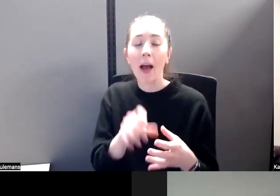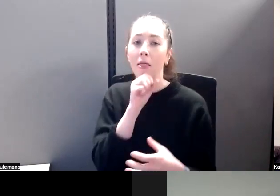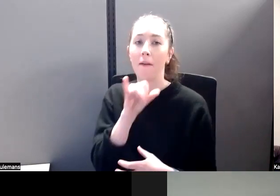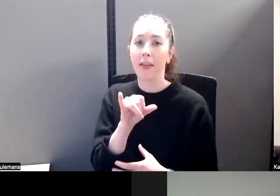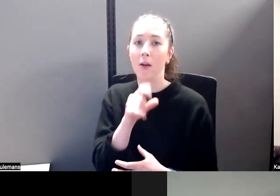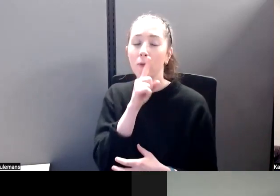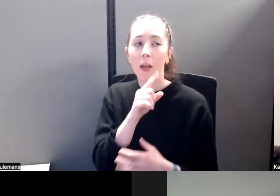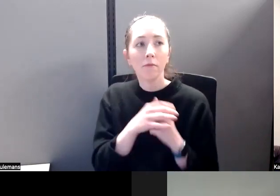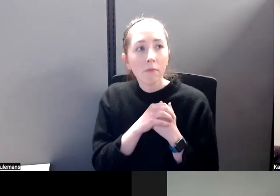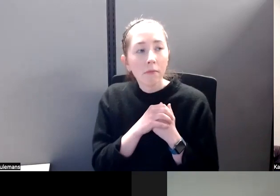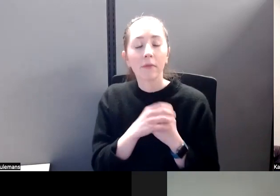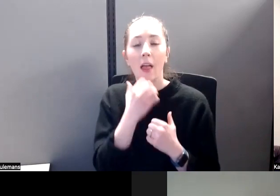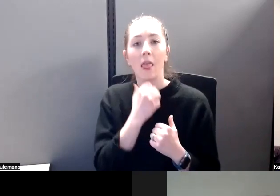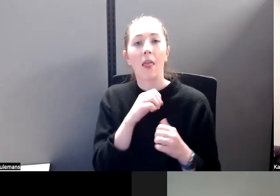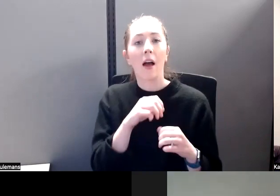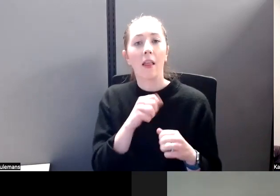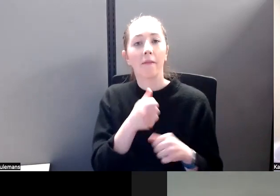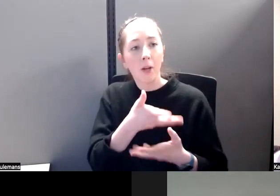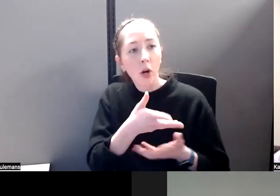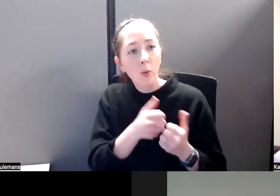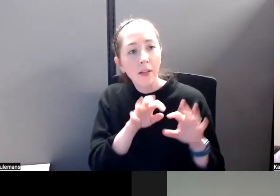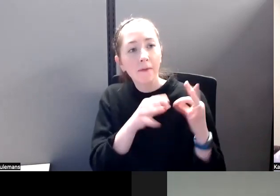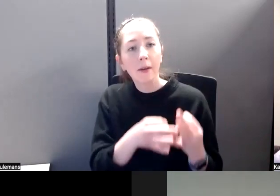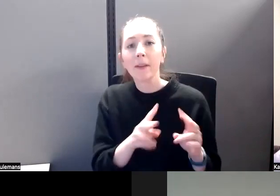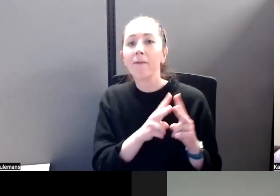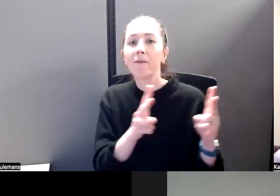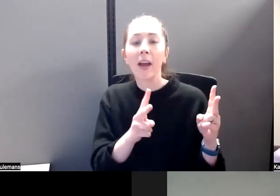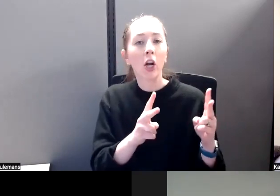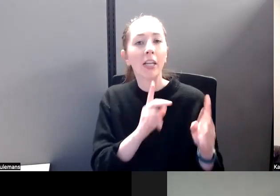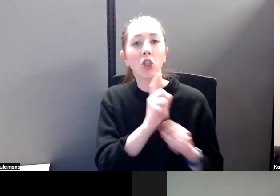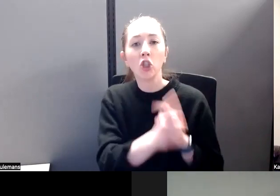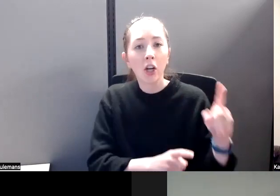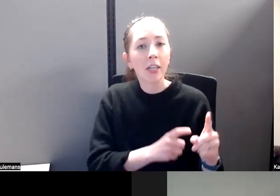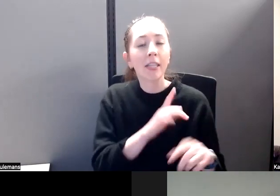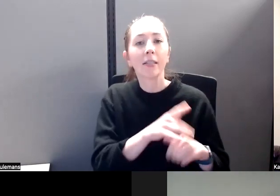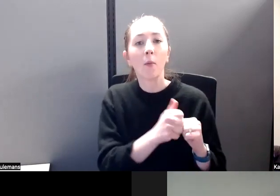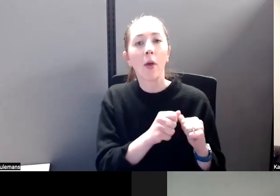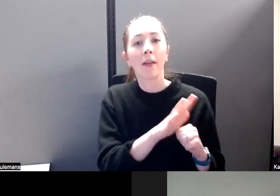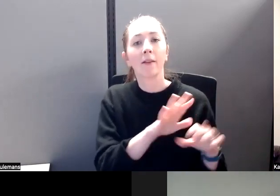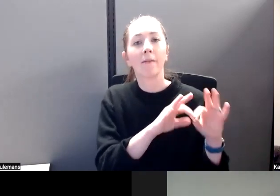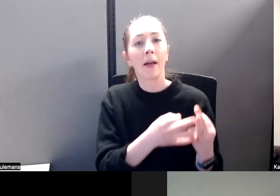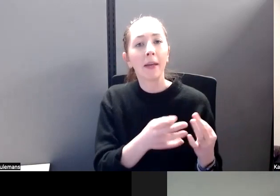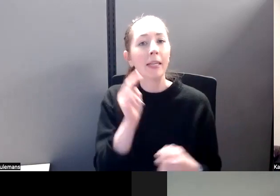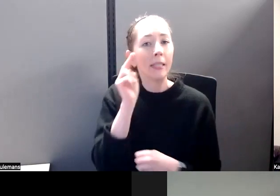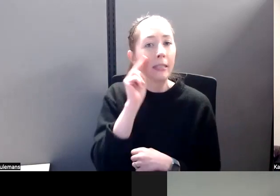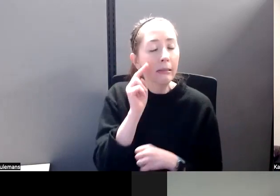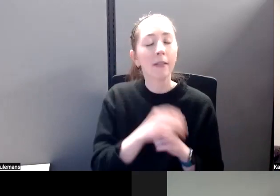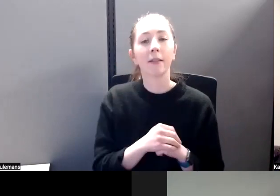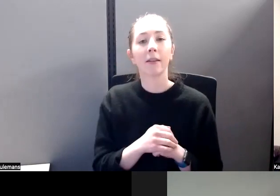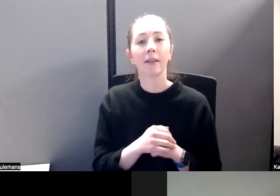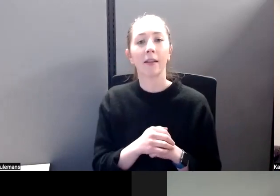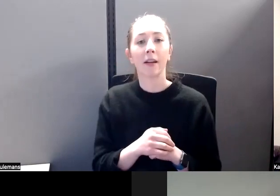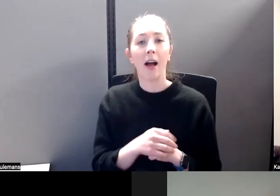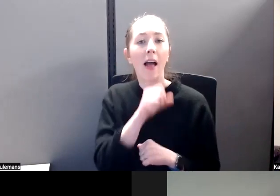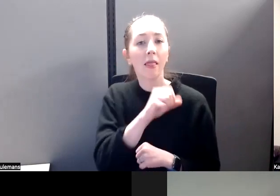things I loved the most. And watching him with his family is very generous with them. He's obsessed with them and adores his nieces. I'm all about